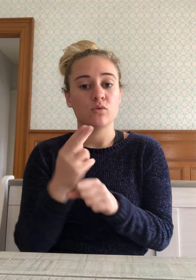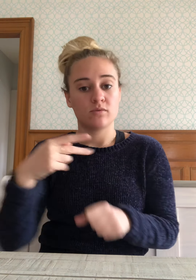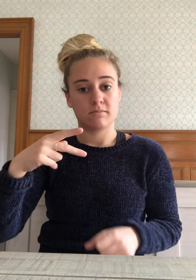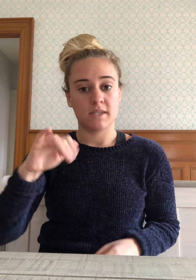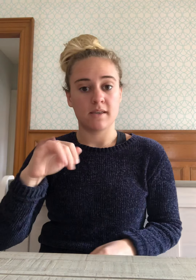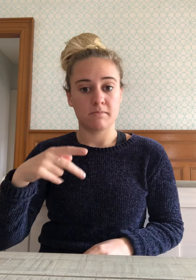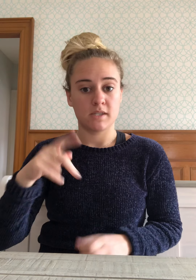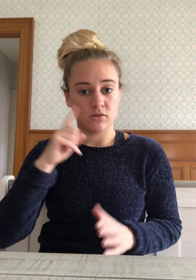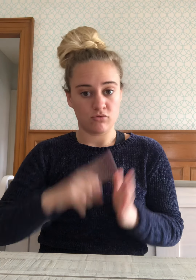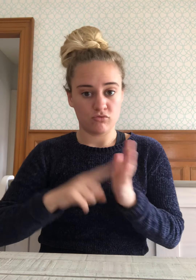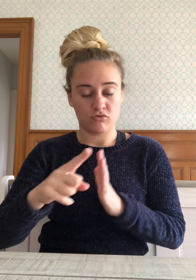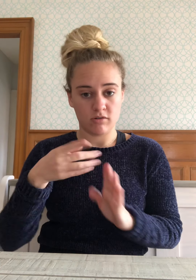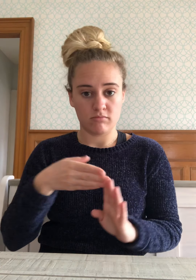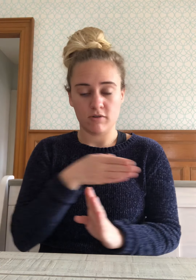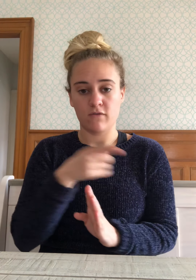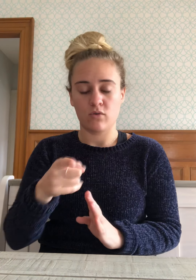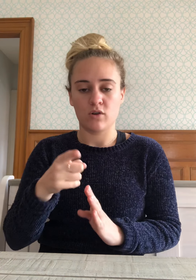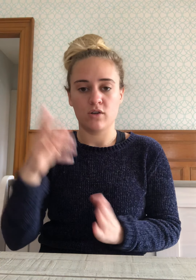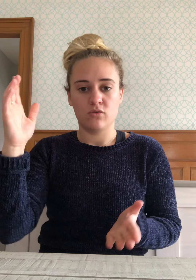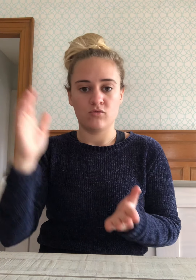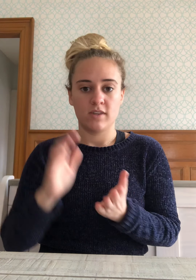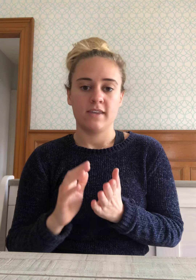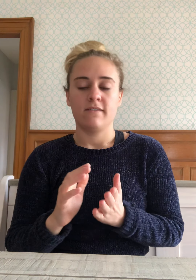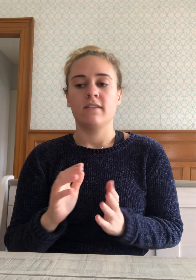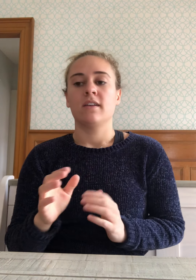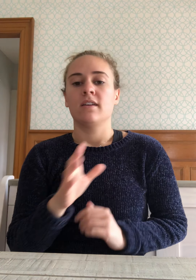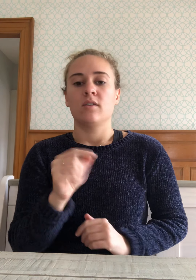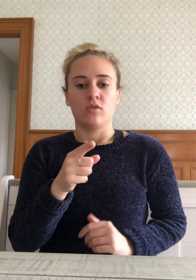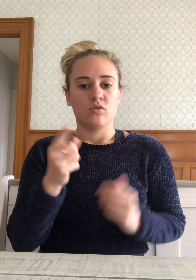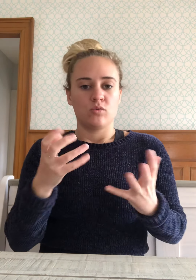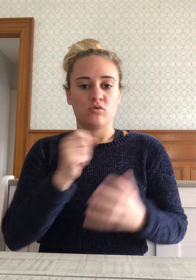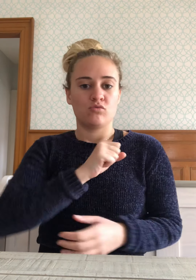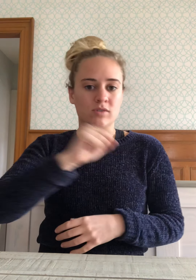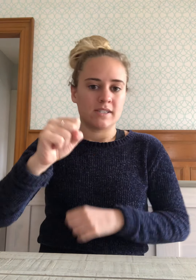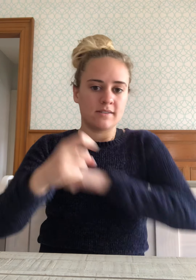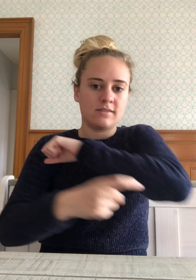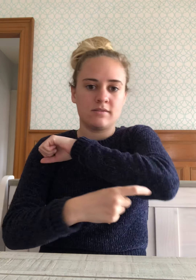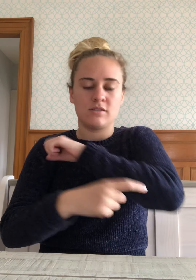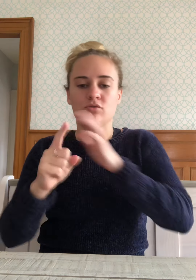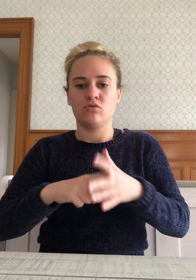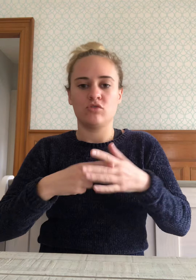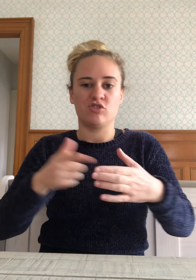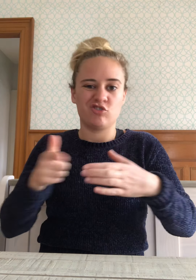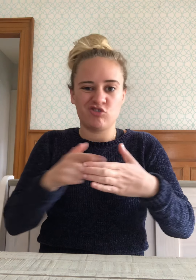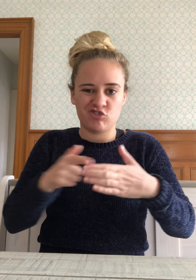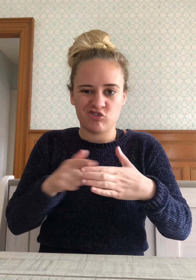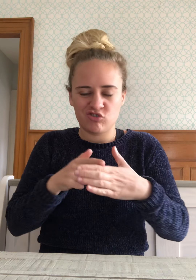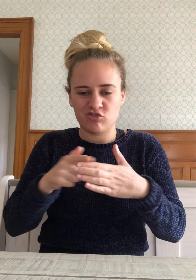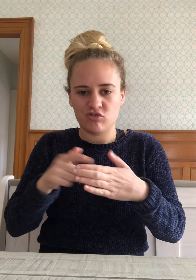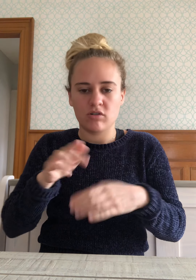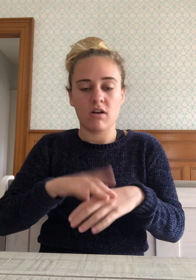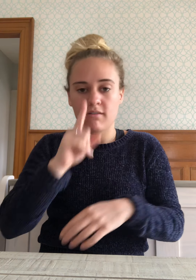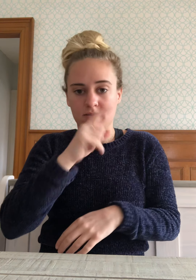verify before you relieve. You always want to resist the temptation to start grinding on a denture when you're not sure what's going on.